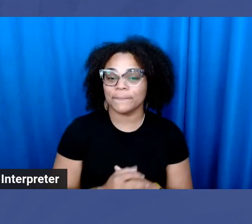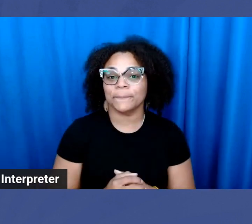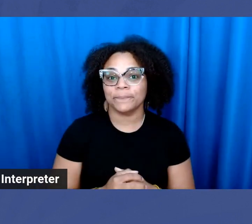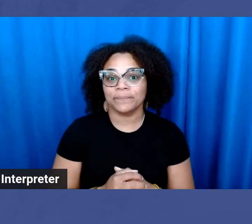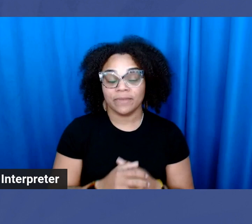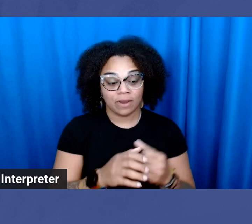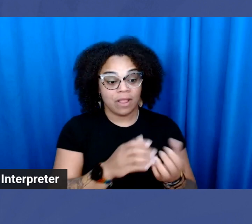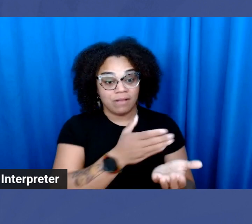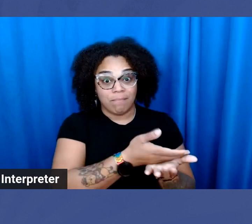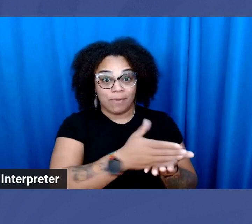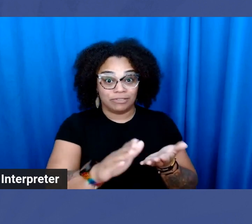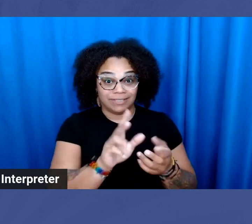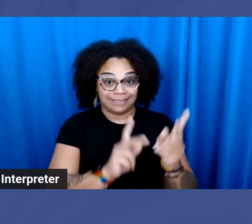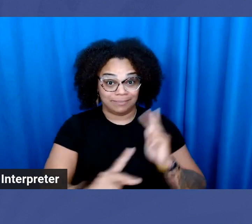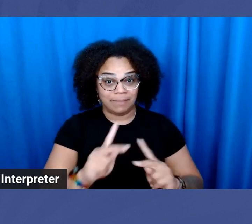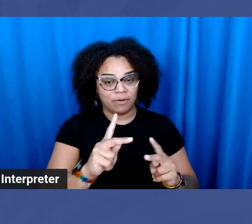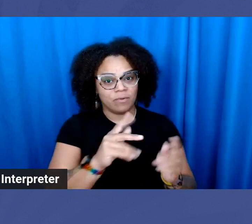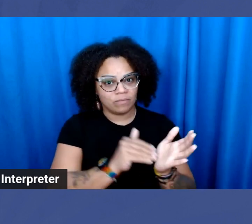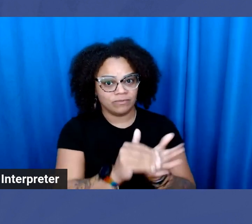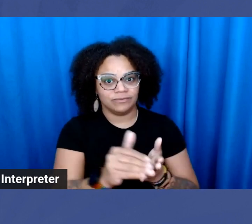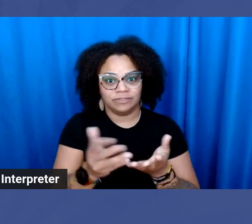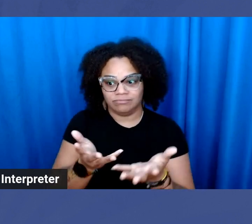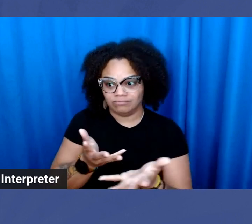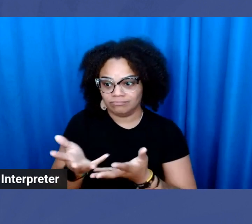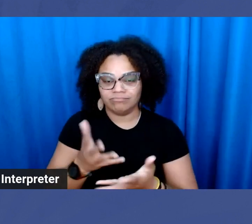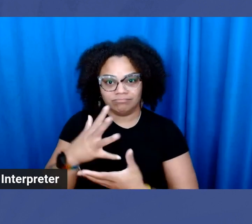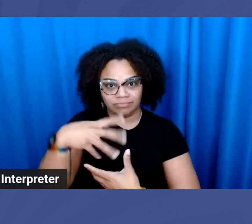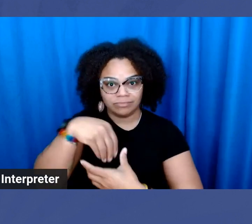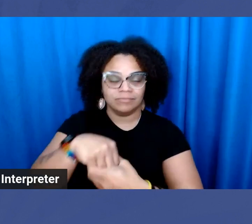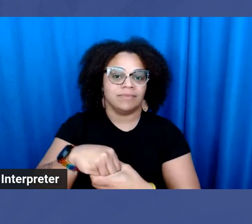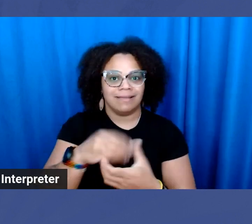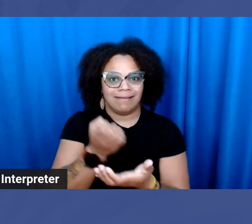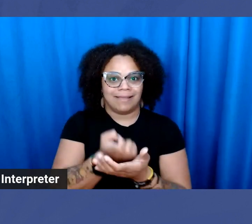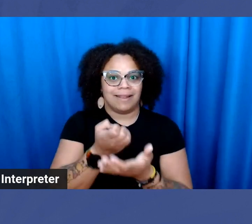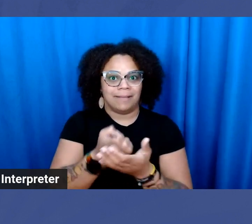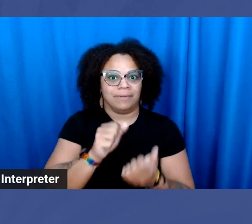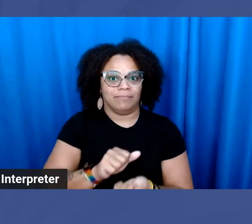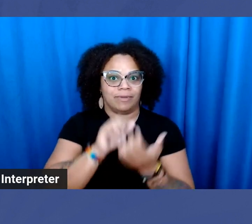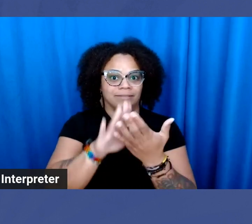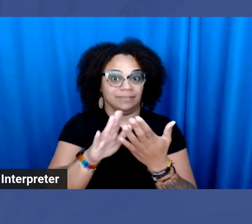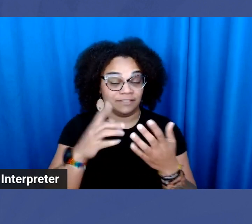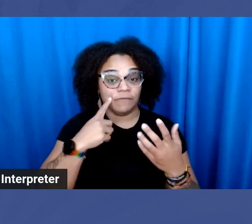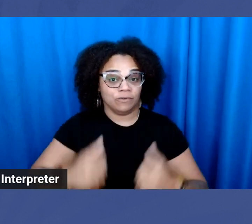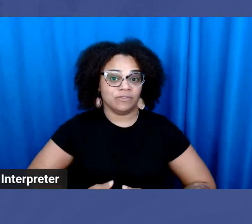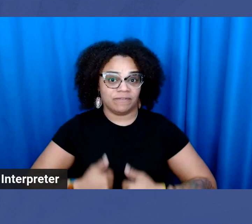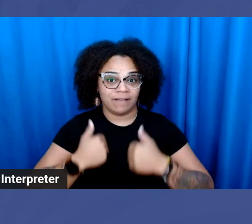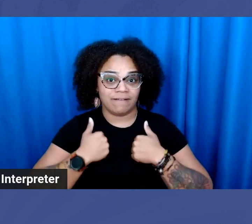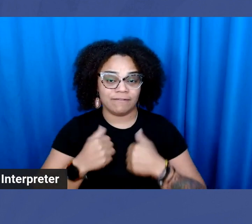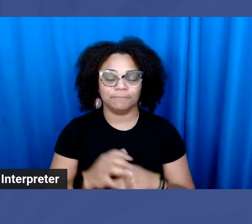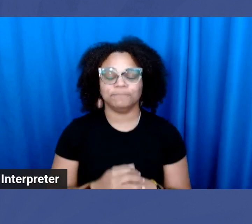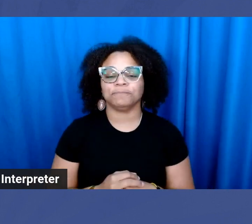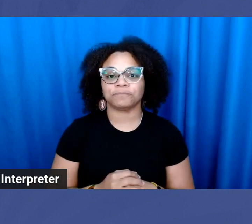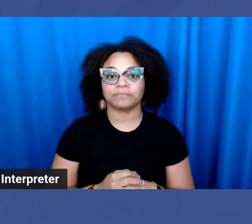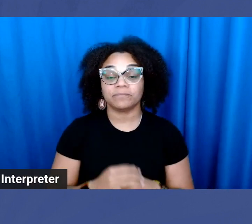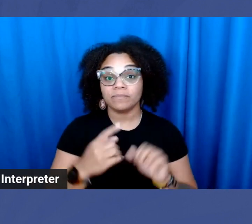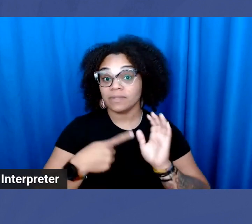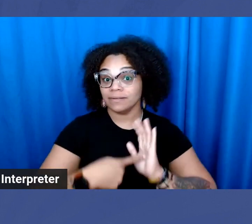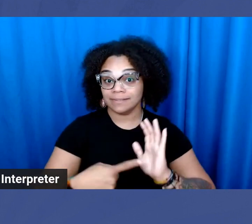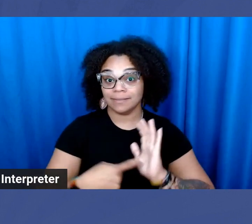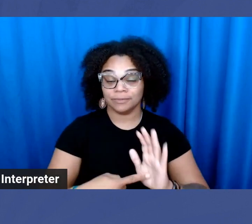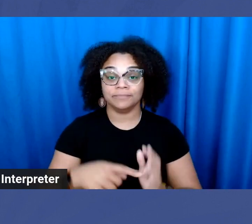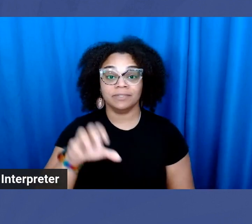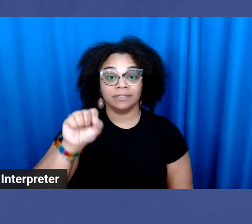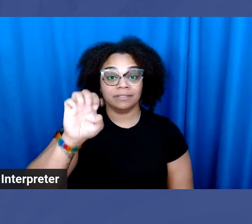Marginalized people regularly engage in alternative economic practices as a survival strategy. For instance,